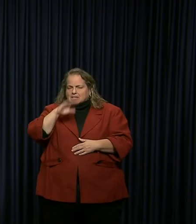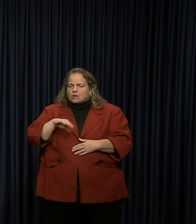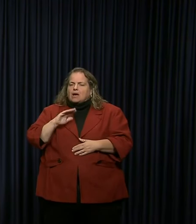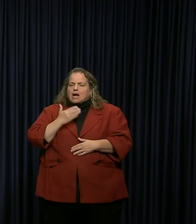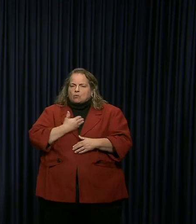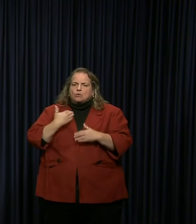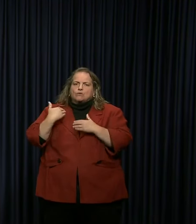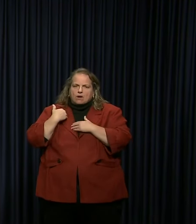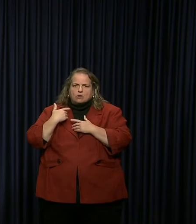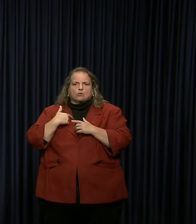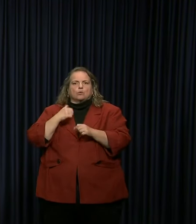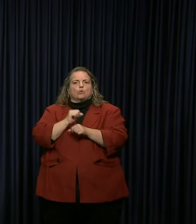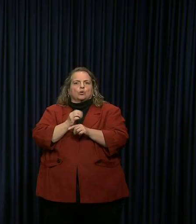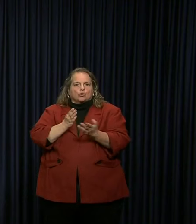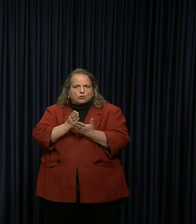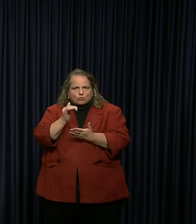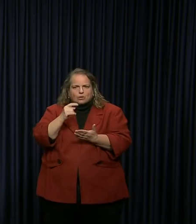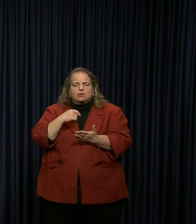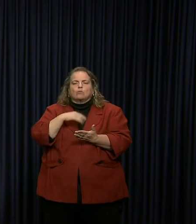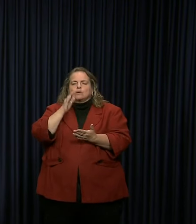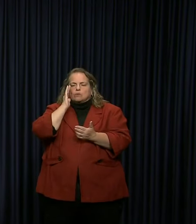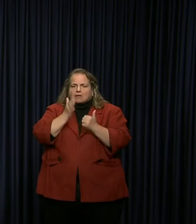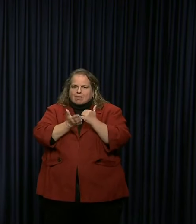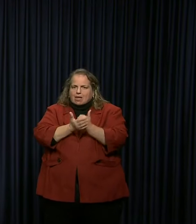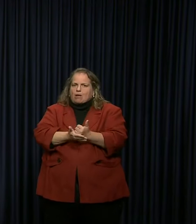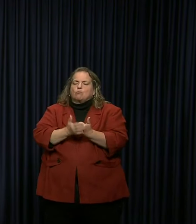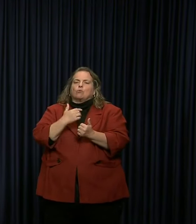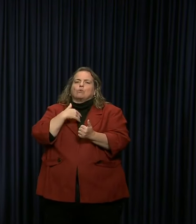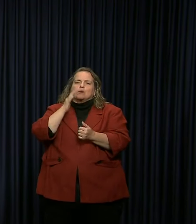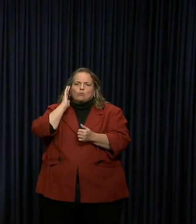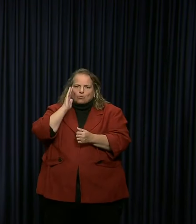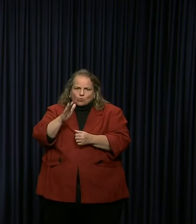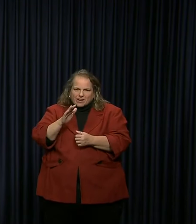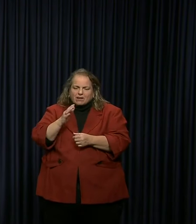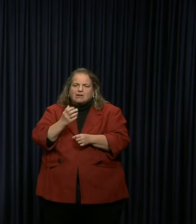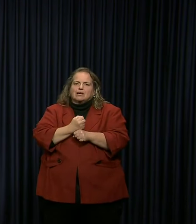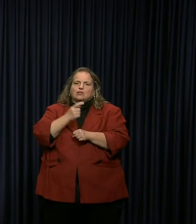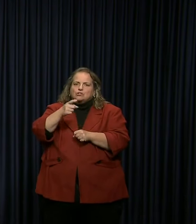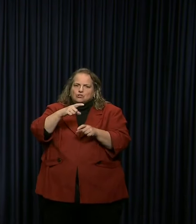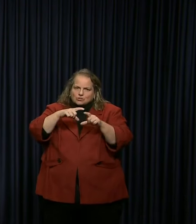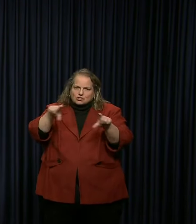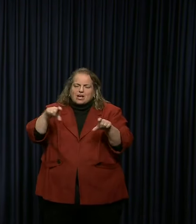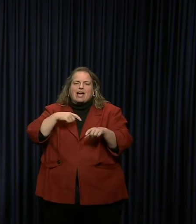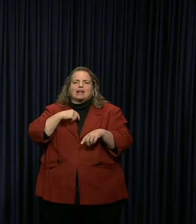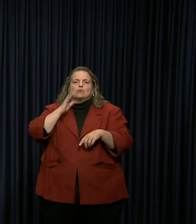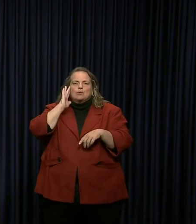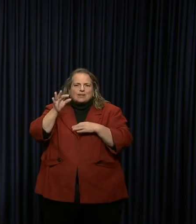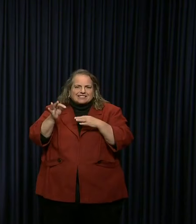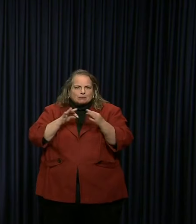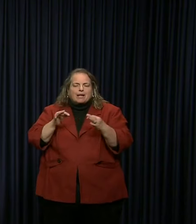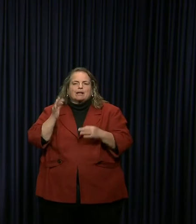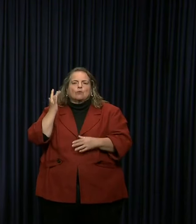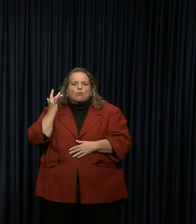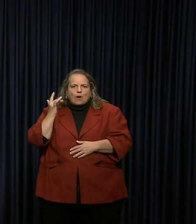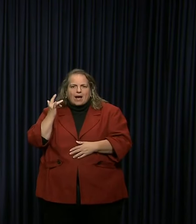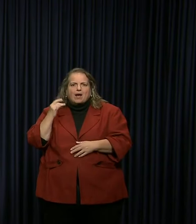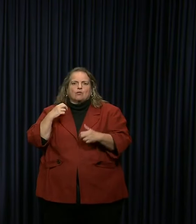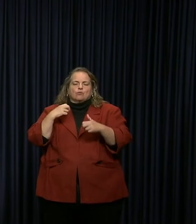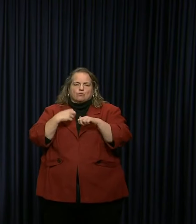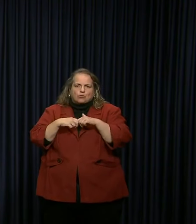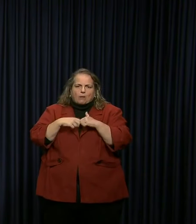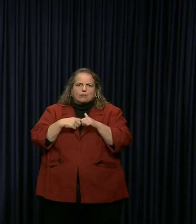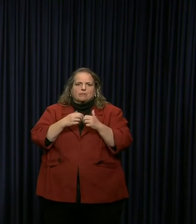working through it. We will help. We will get to you, and we will explain the glitches as they come in a transparent and honest